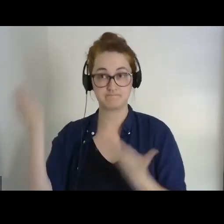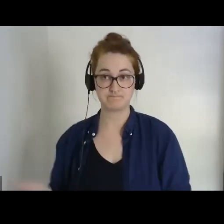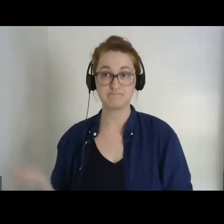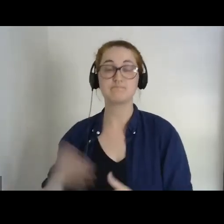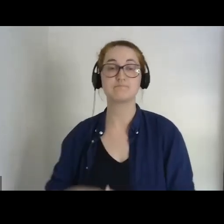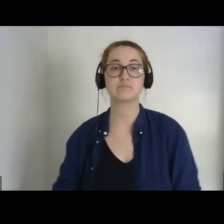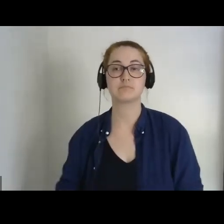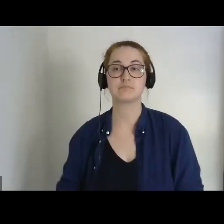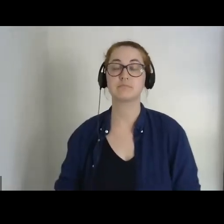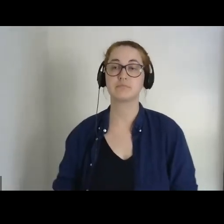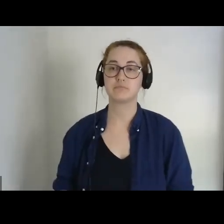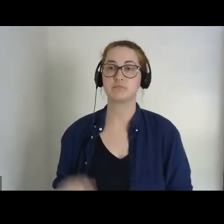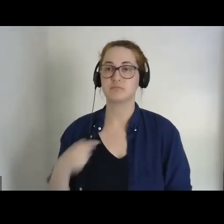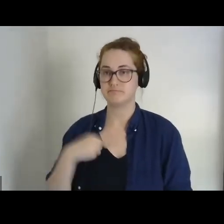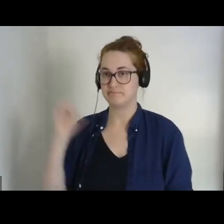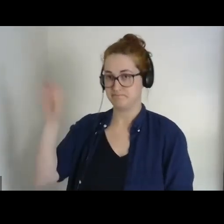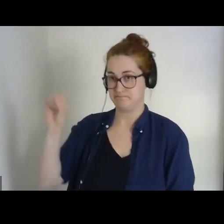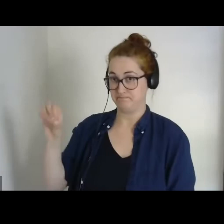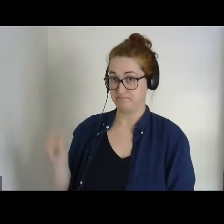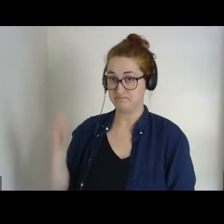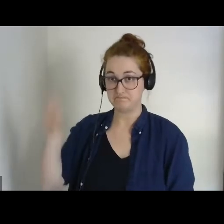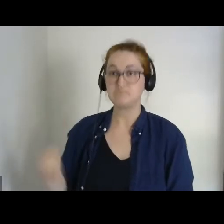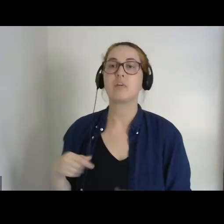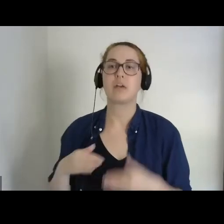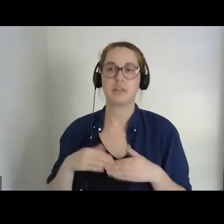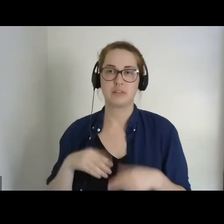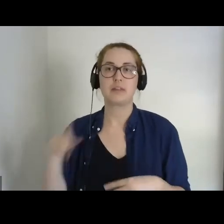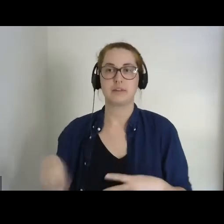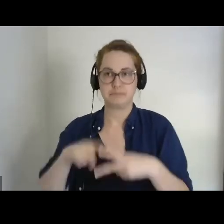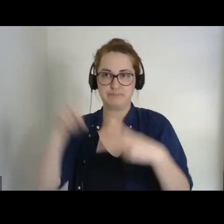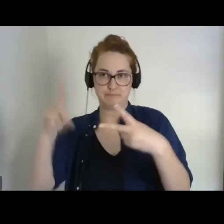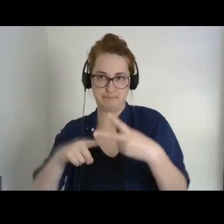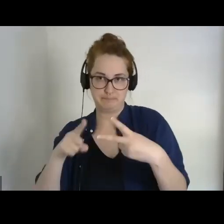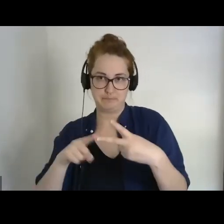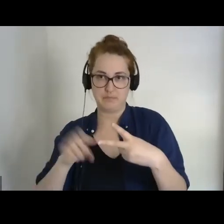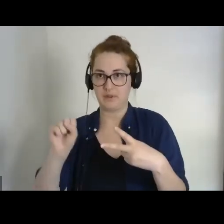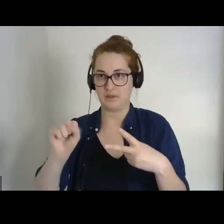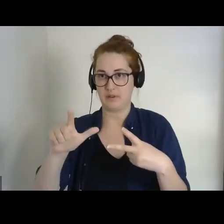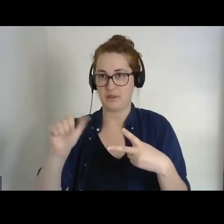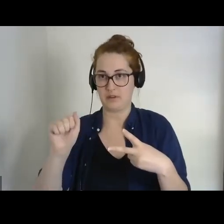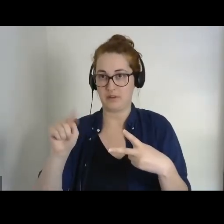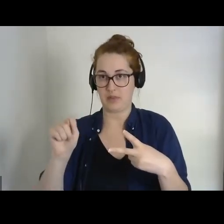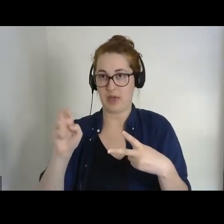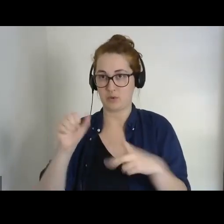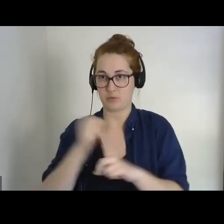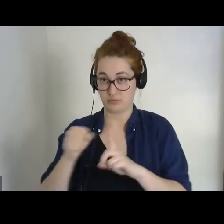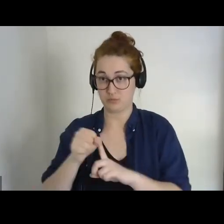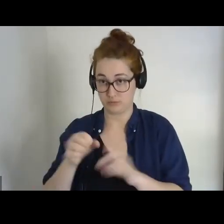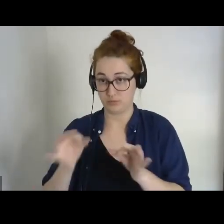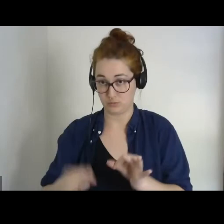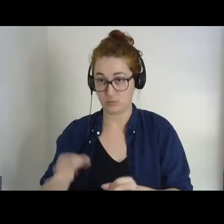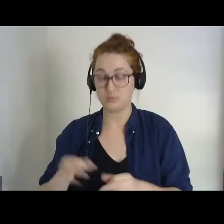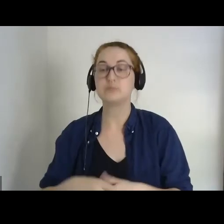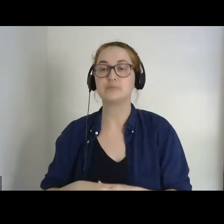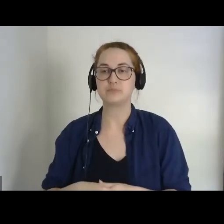bit more about the Slatter case that Bonnie and Roselle both dealt with in their presentations. And I'll also try